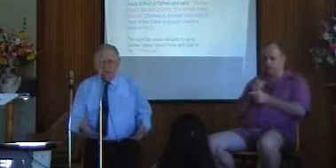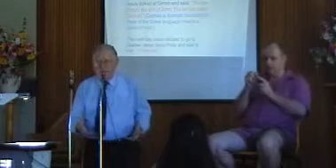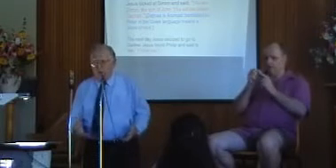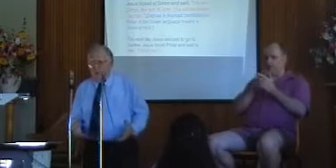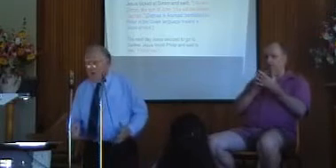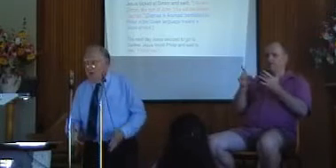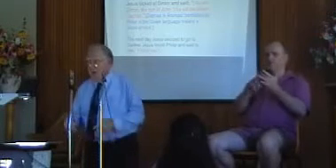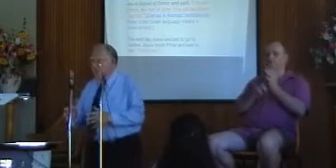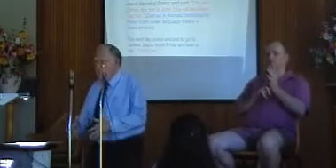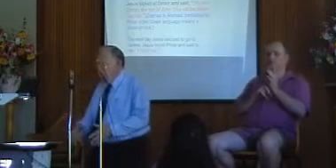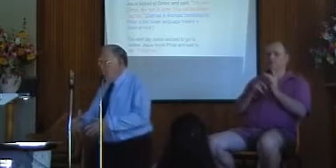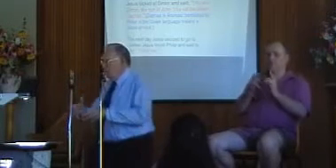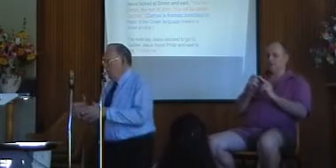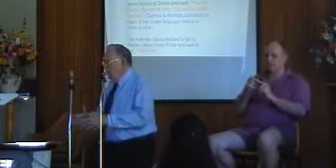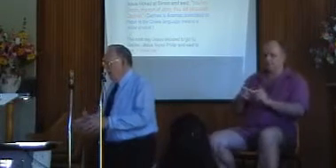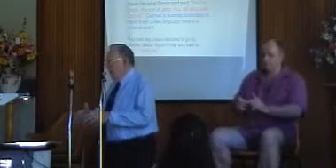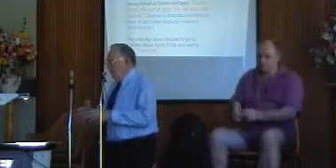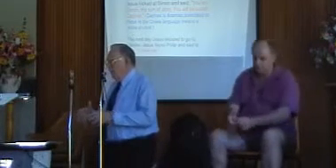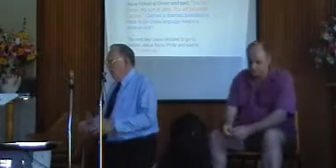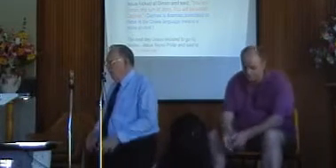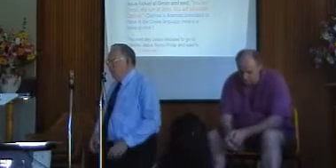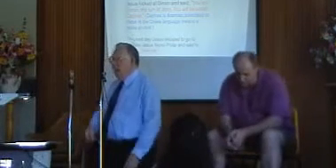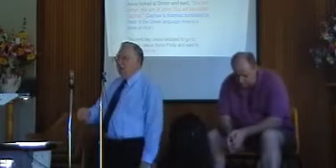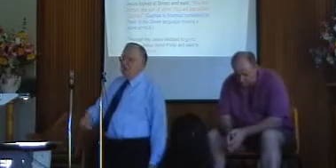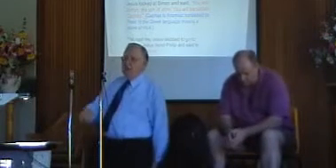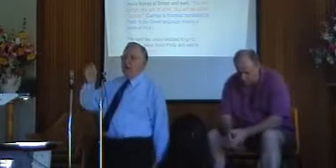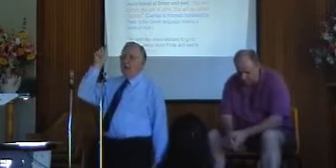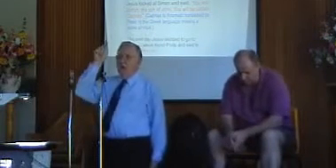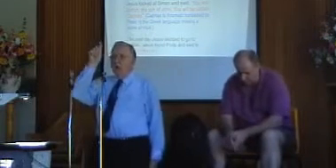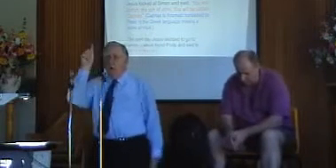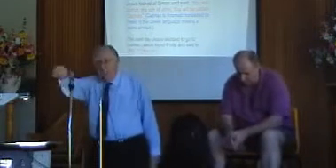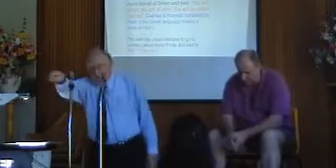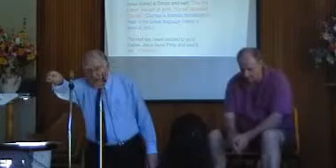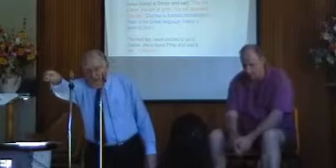we're looking for. Jesus found Philip and said,